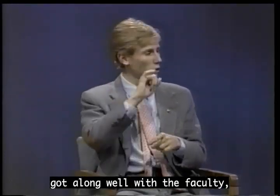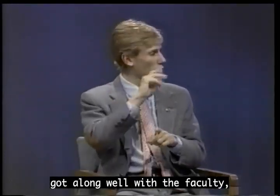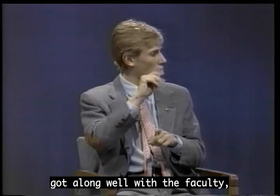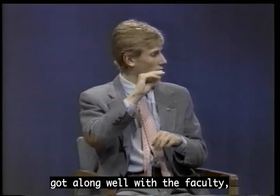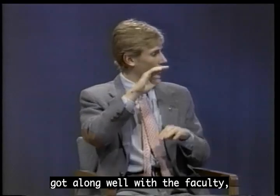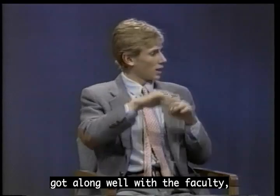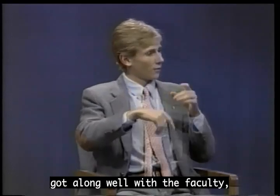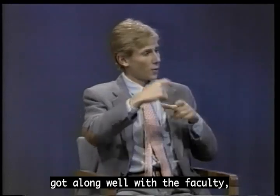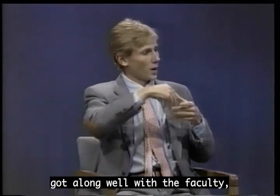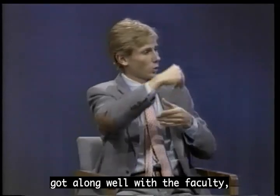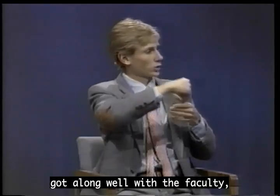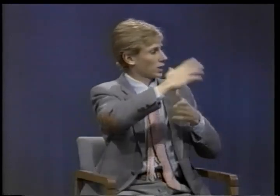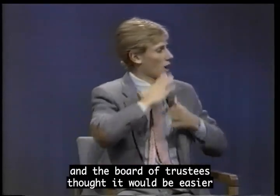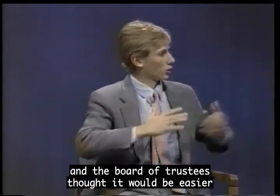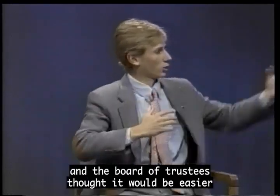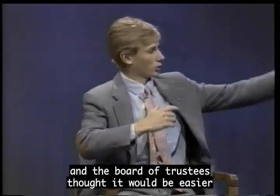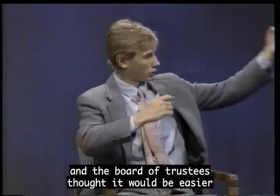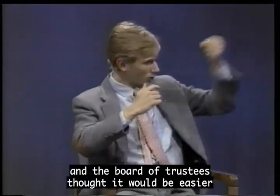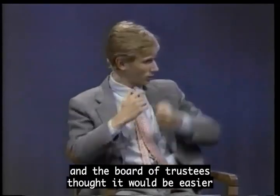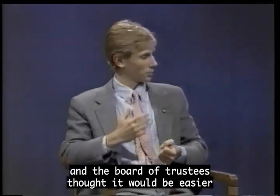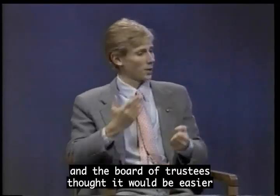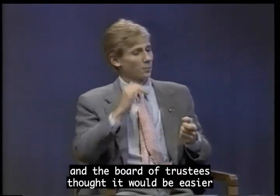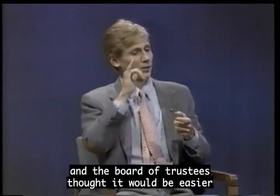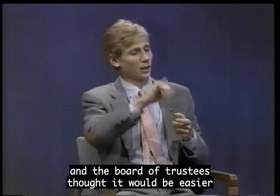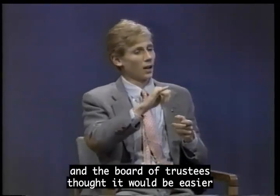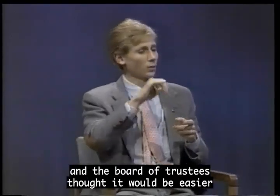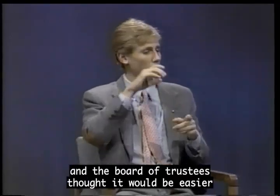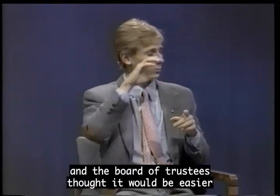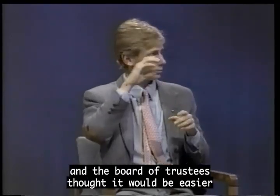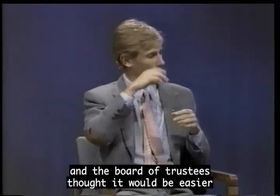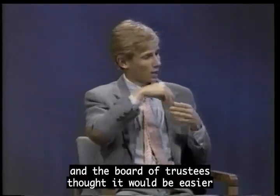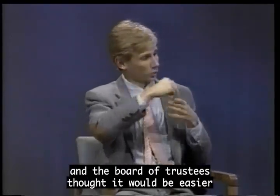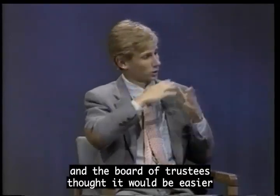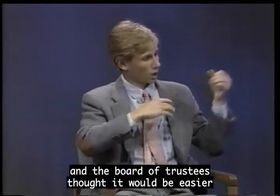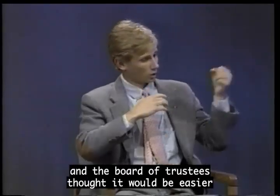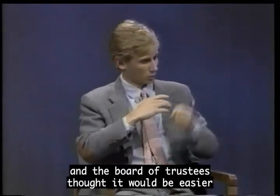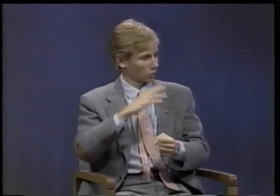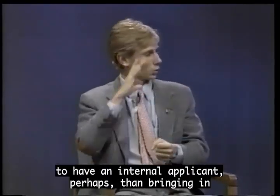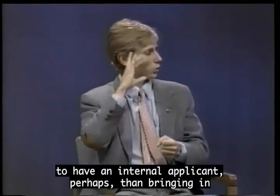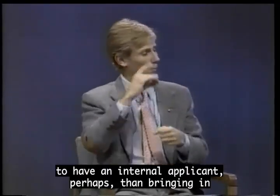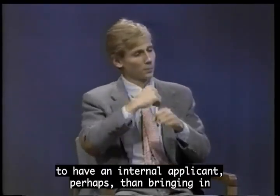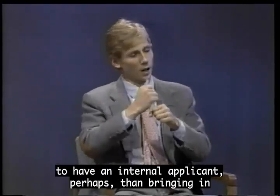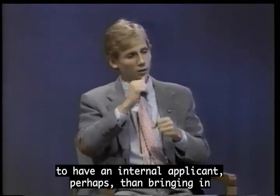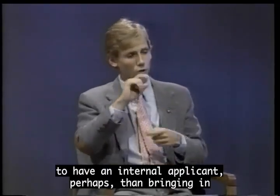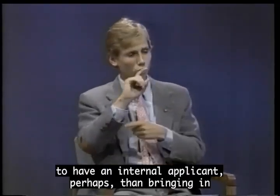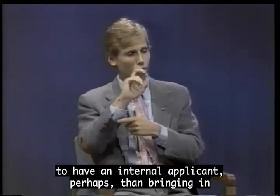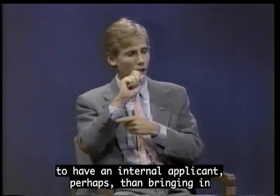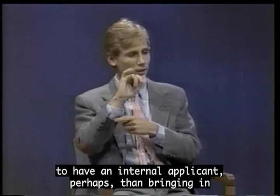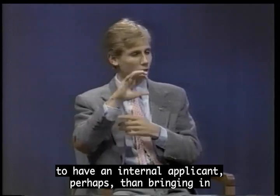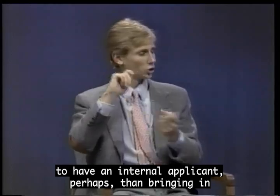Board of Trustees thought it would be easier to have an internal applicant, perhaps, than bringing in someone from the